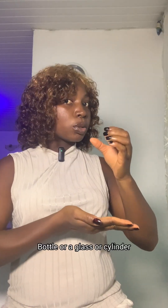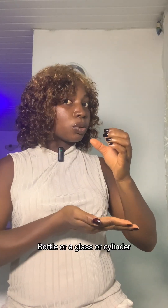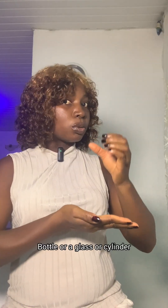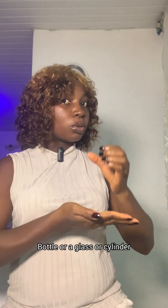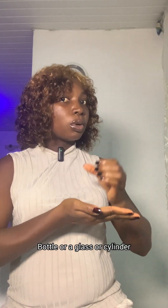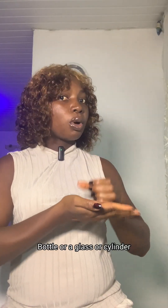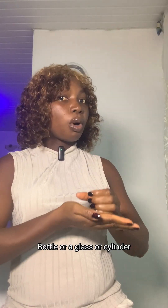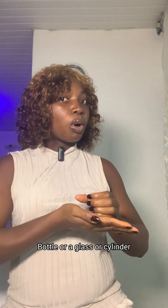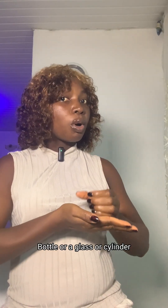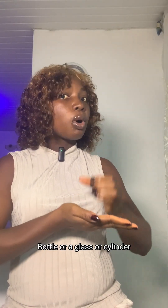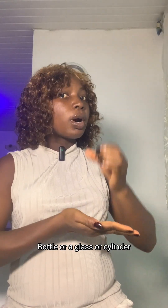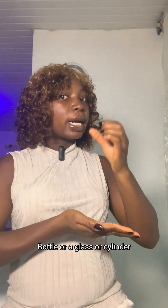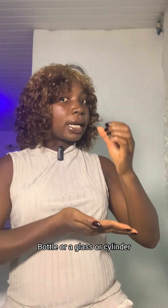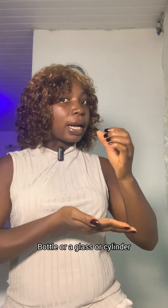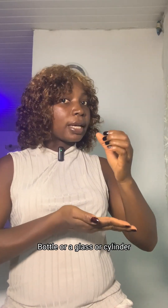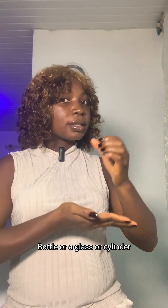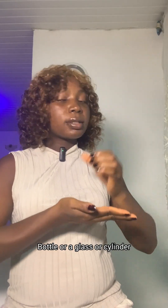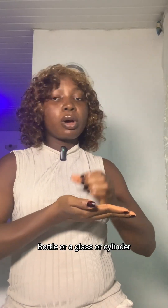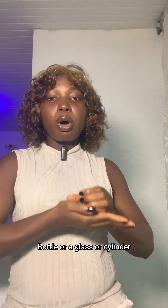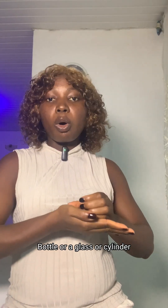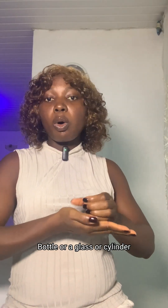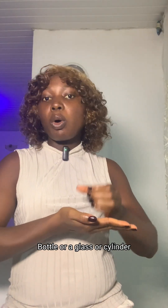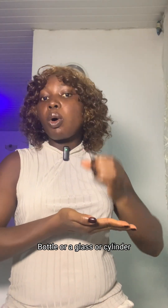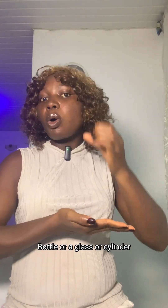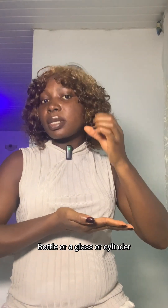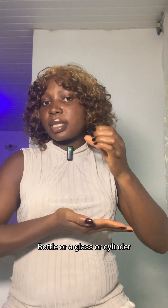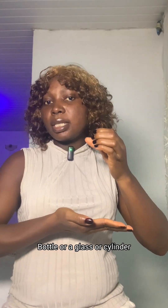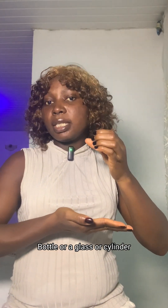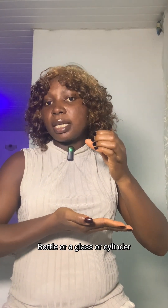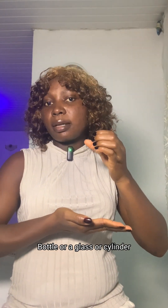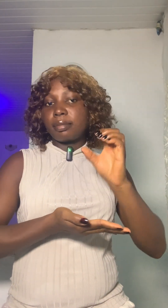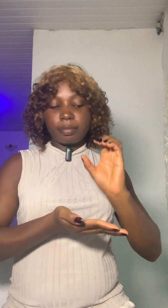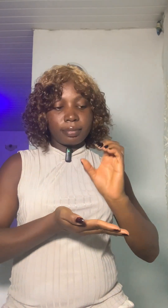Bottle or a glass or cylinder.